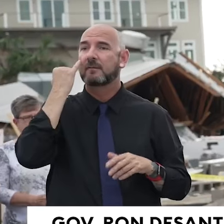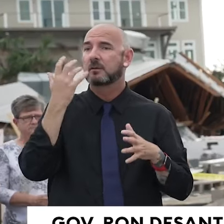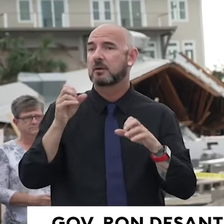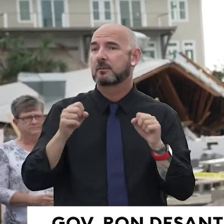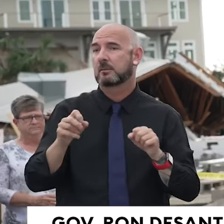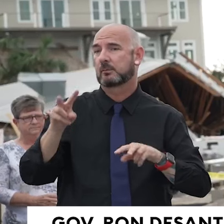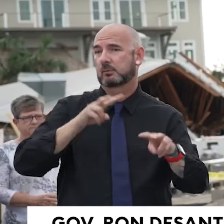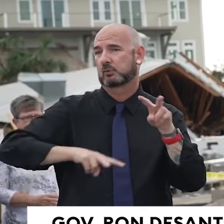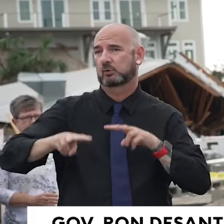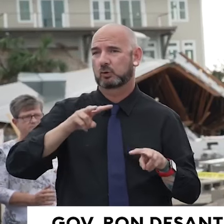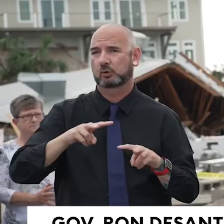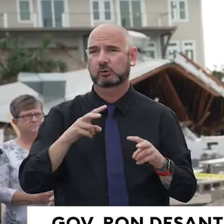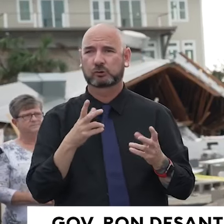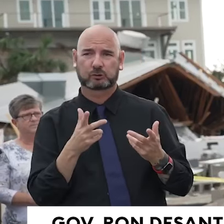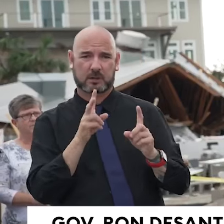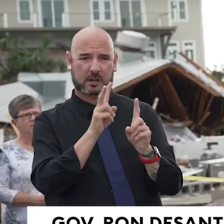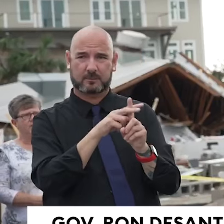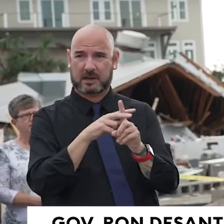that, you can go to